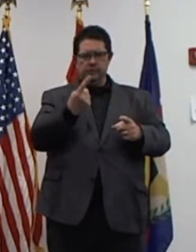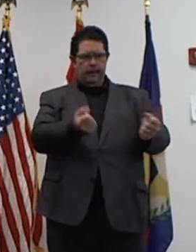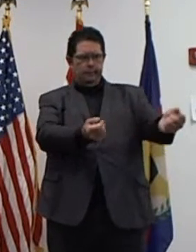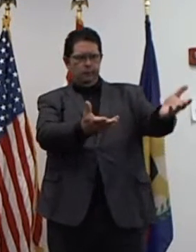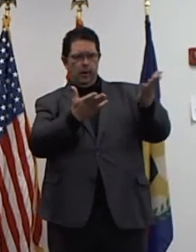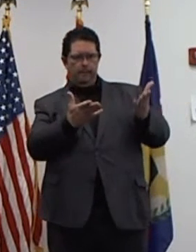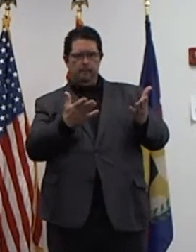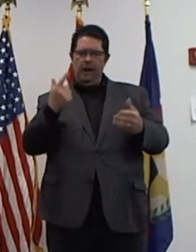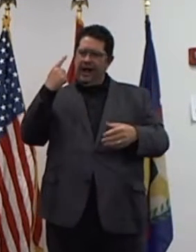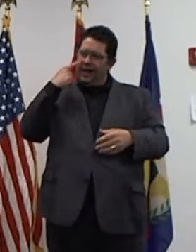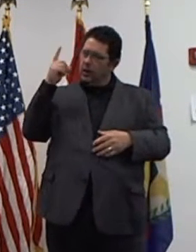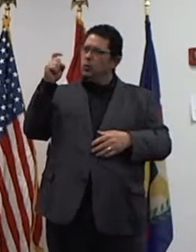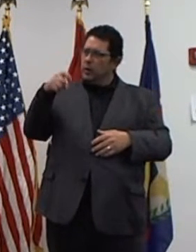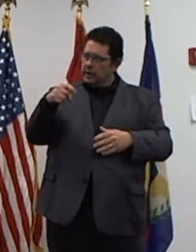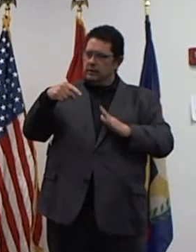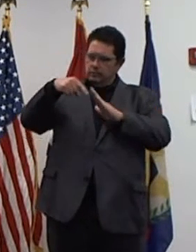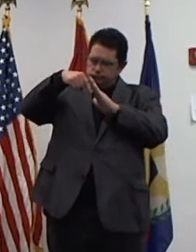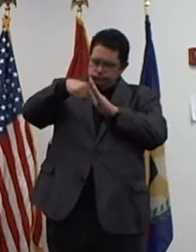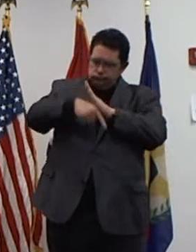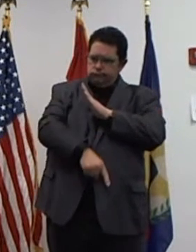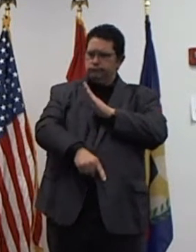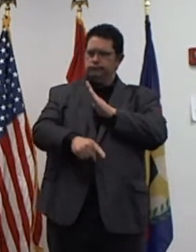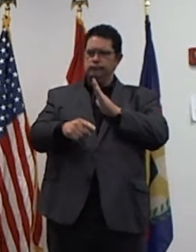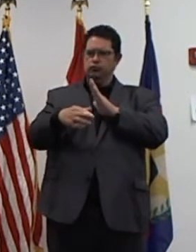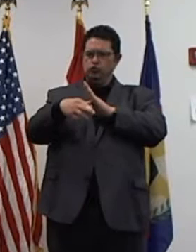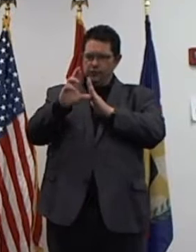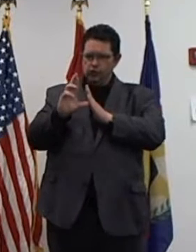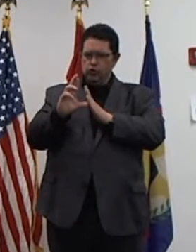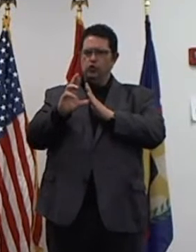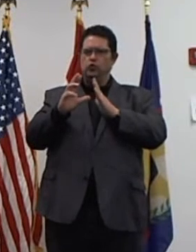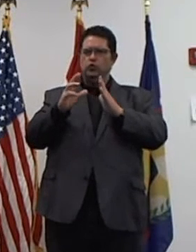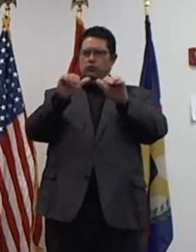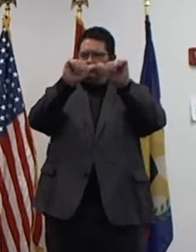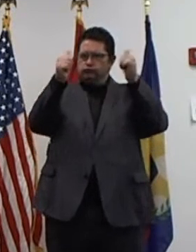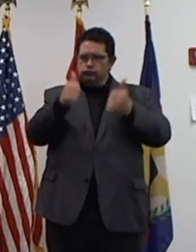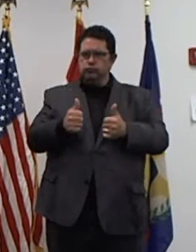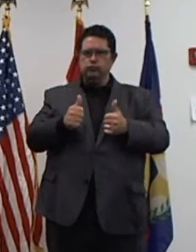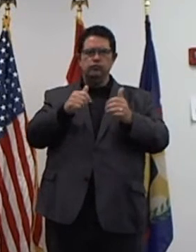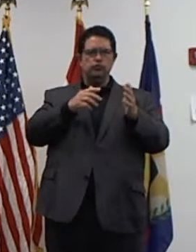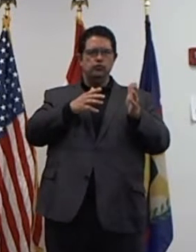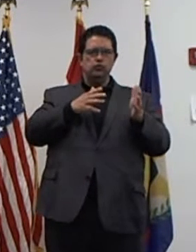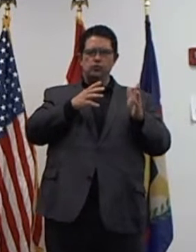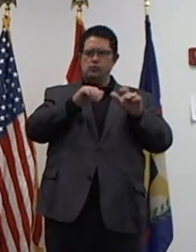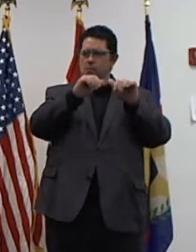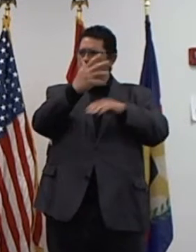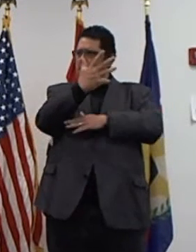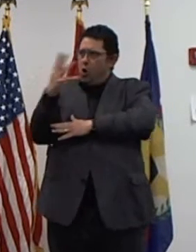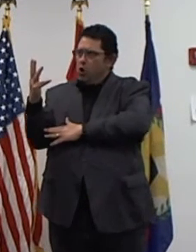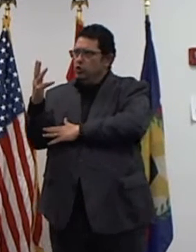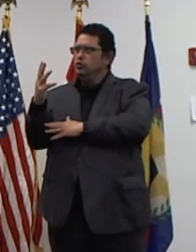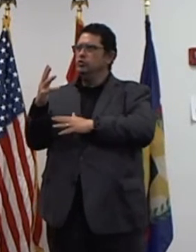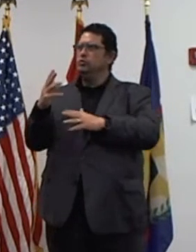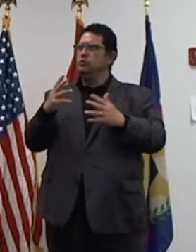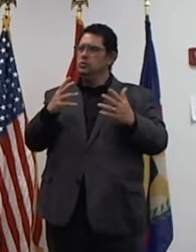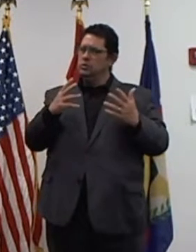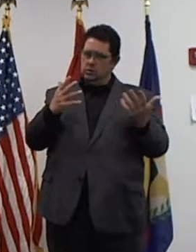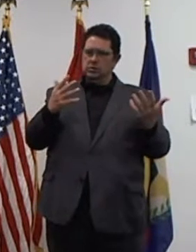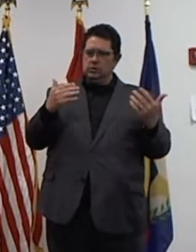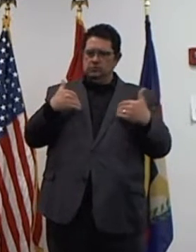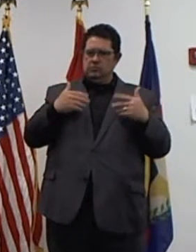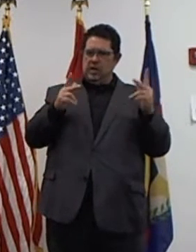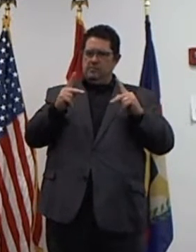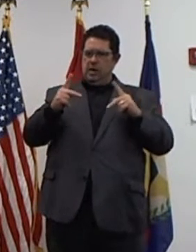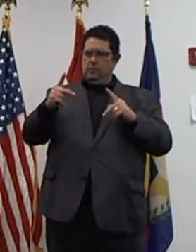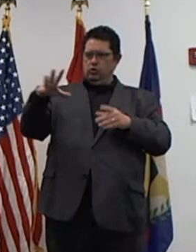comprehensive review of roads and parks, and it needs to be done by individuals who have expertise in this area. That's why I asked